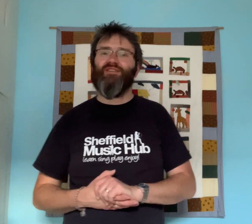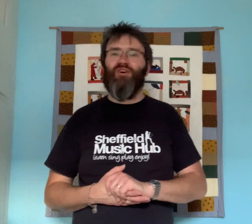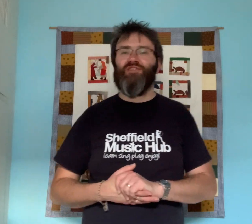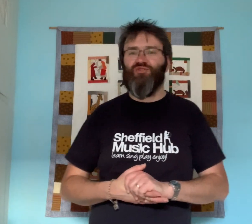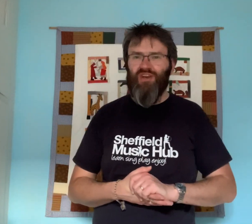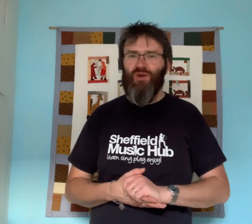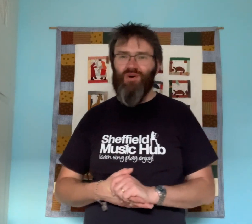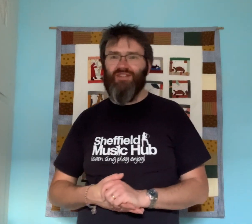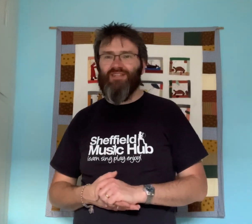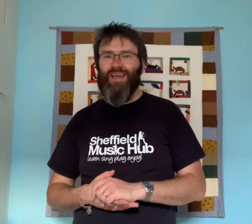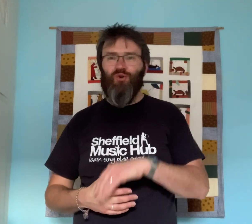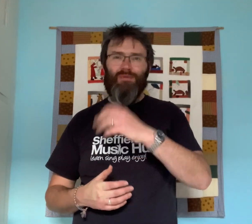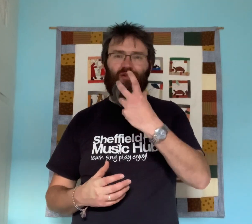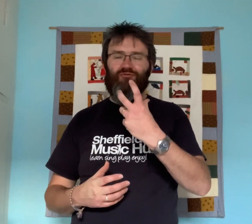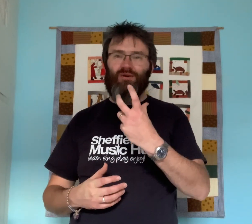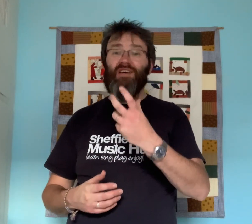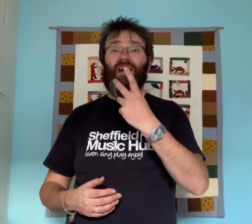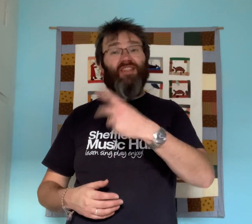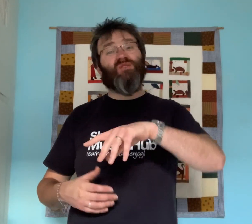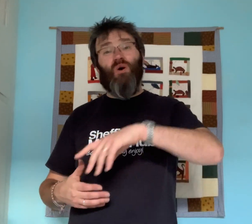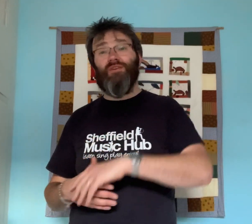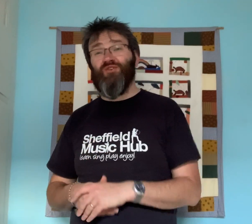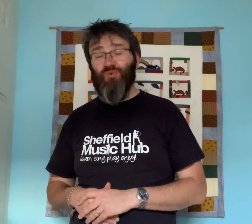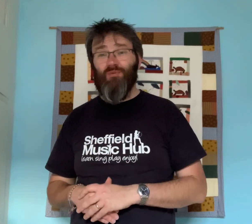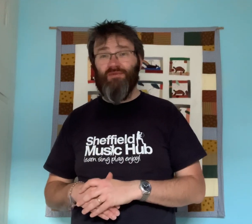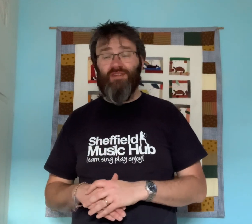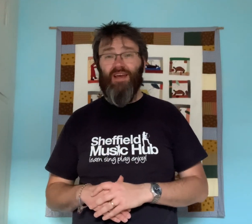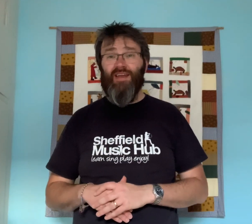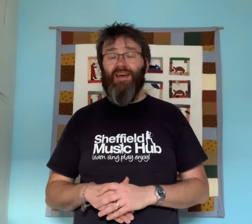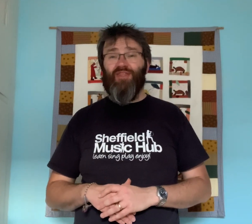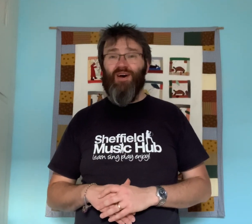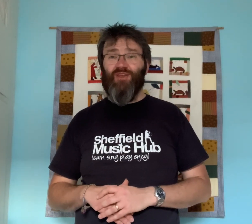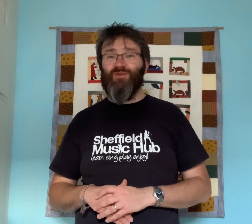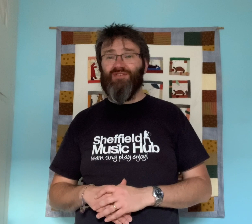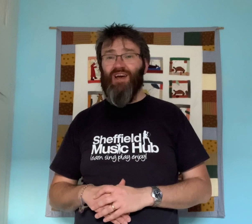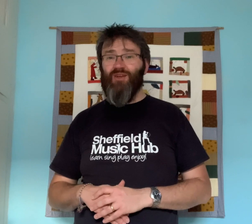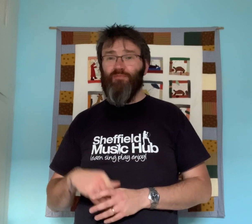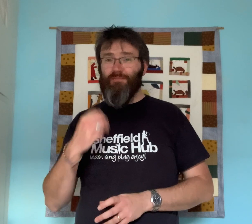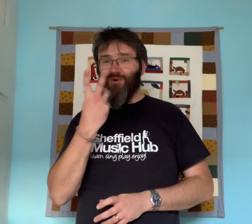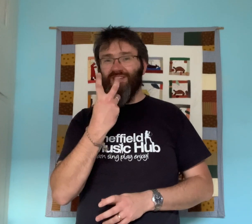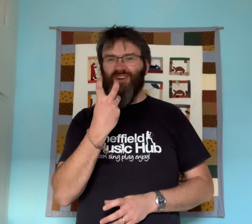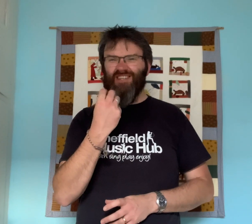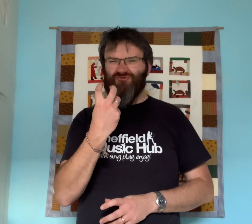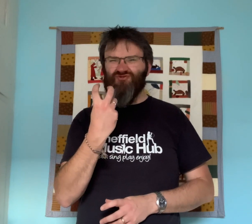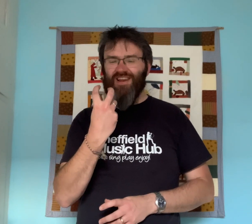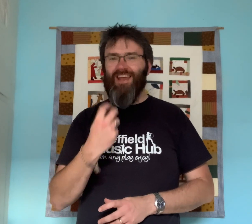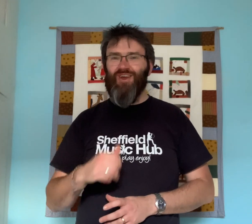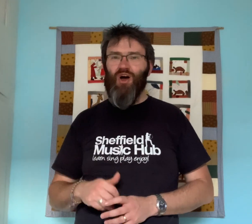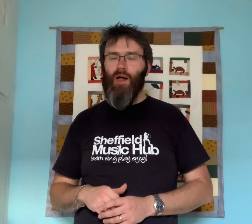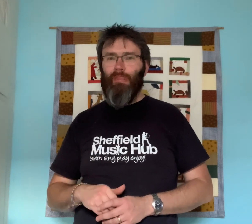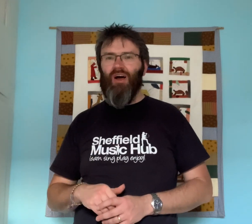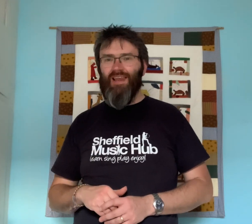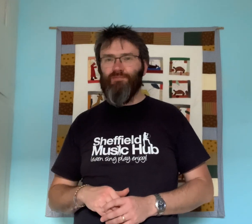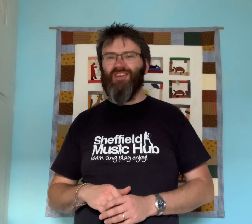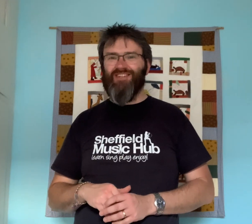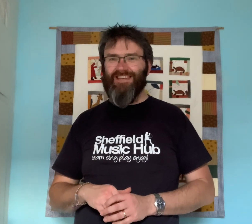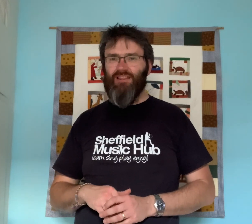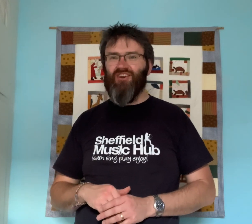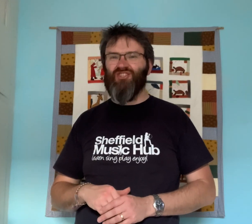exciting, tricky words to get your mouth round, and that's why we did a warm-up today that used the beatboxing idea to really get our lips and our teeth and our tongue.